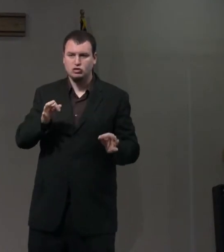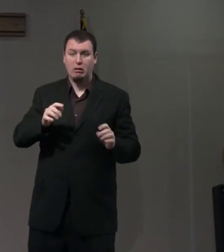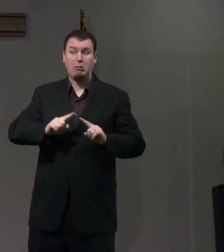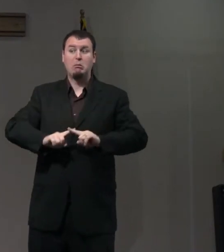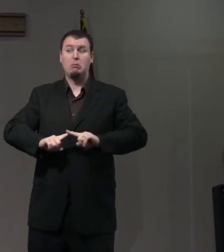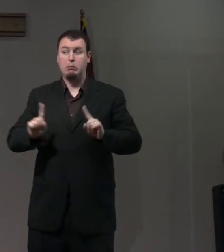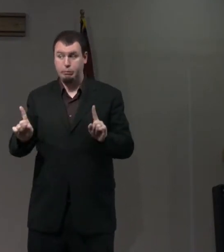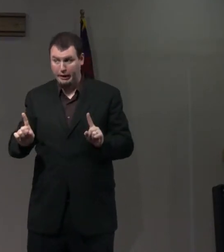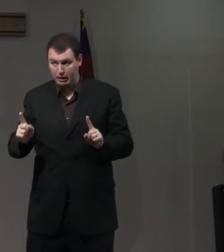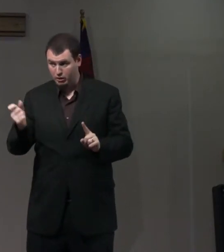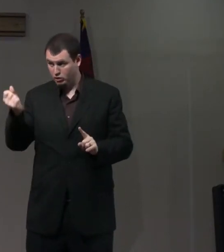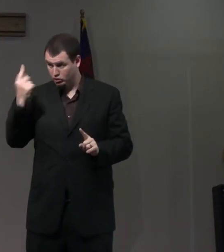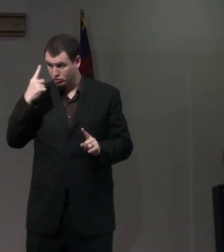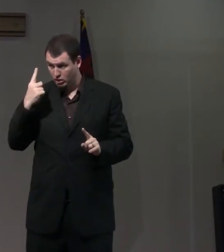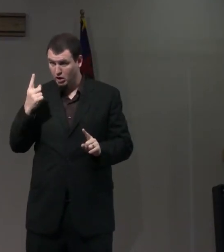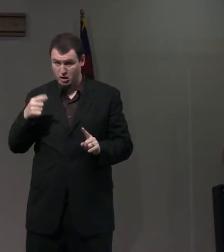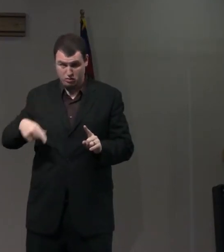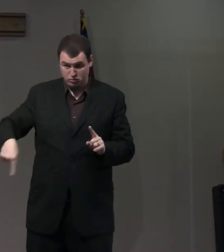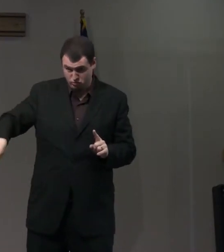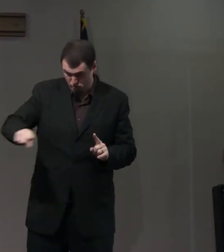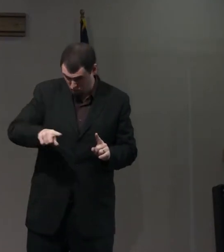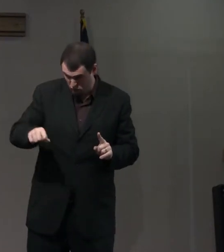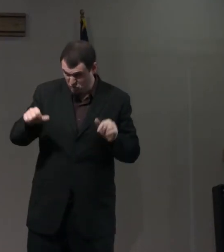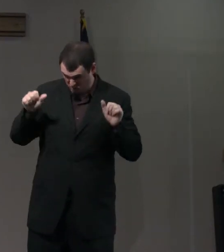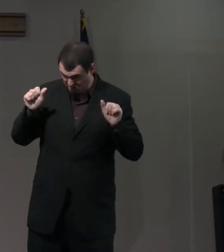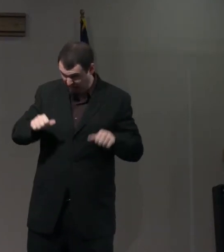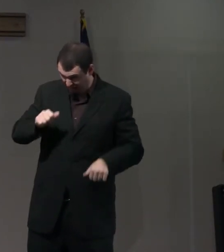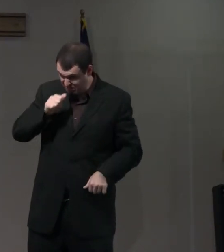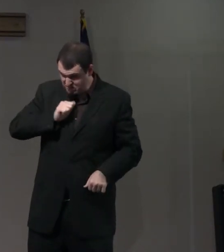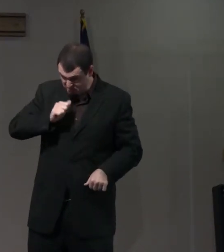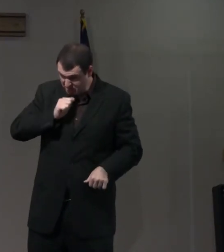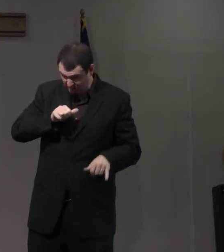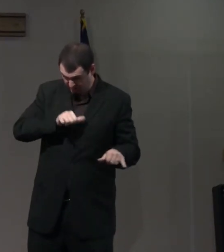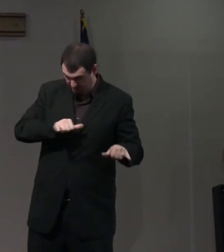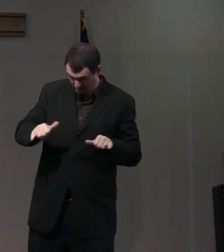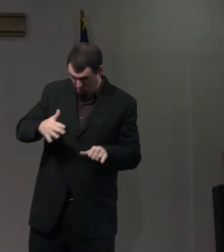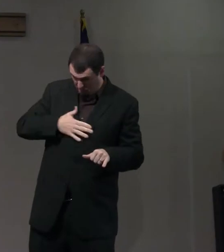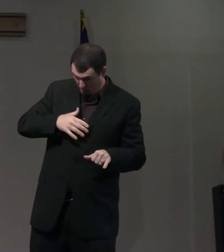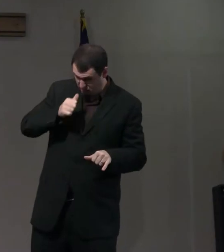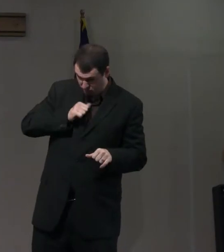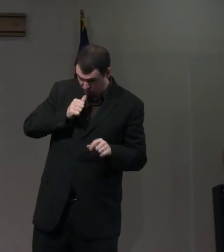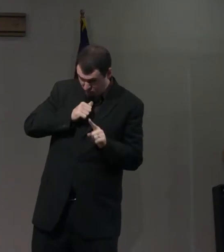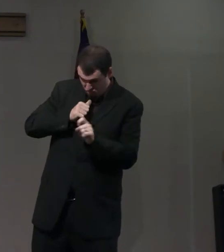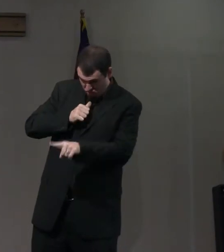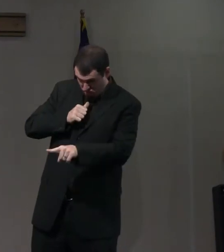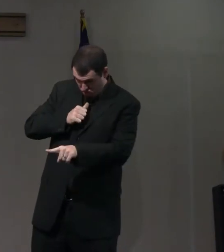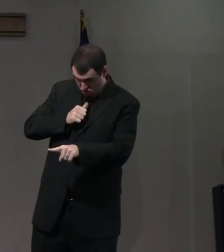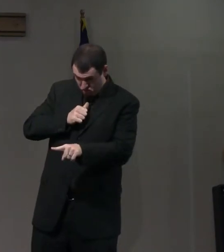I don't make that decision, but understand, can you suffer as I